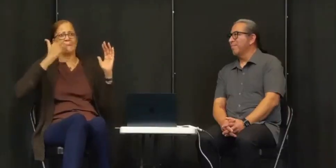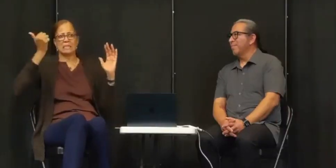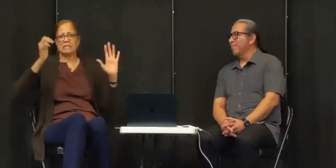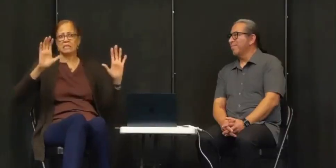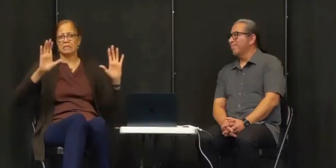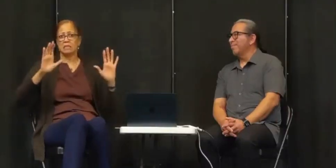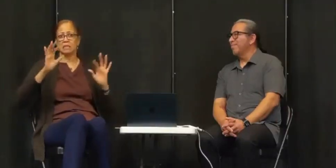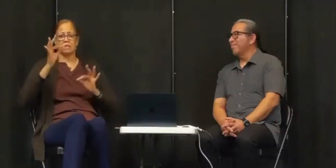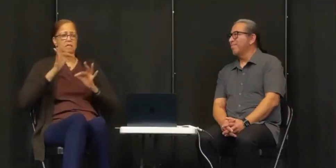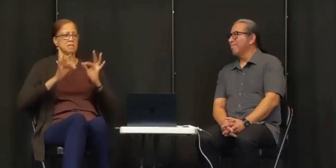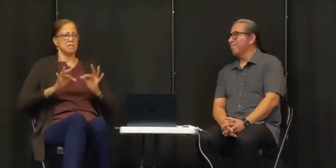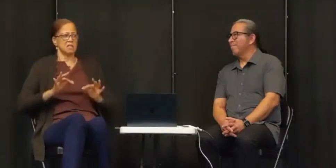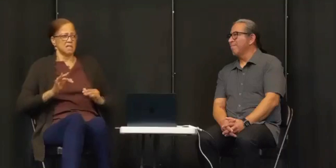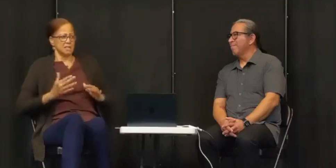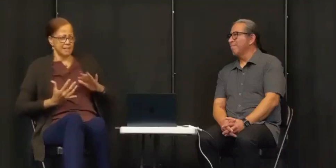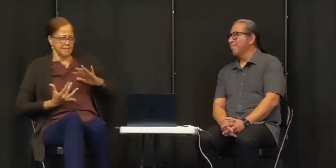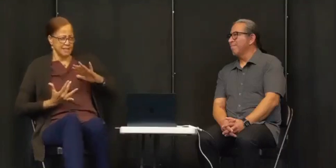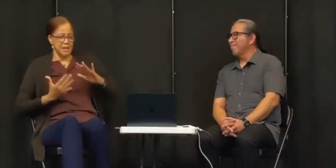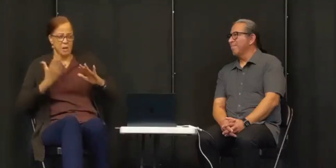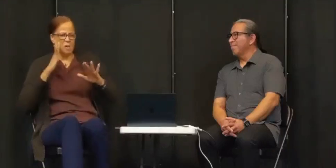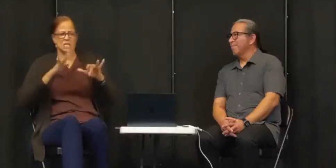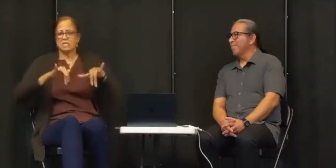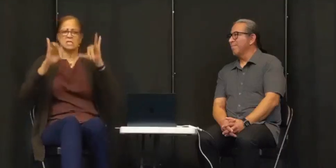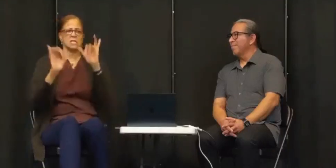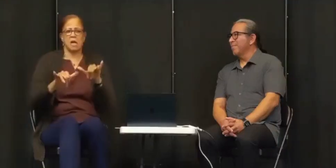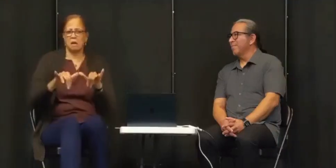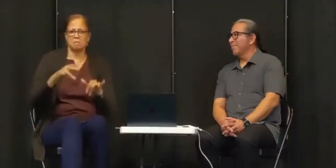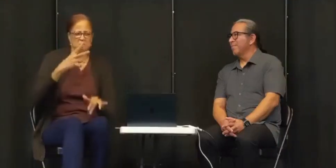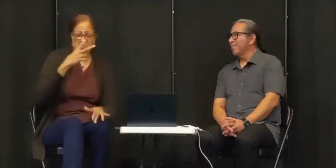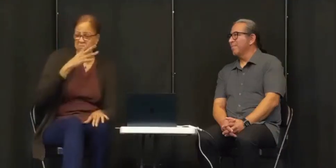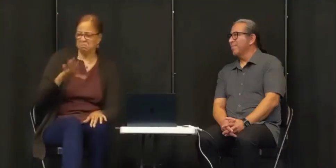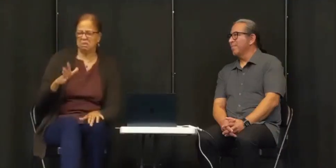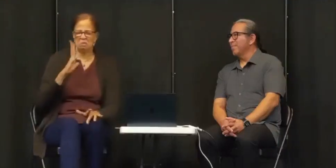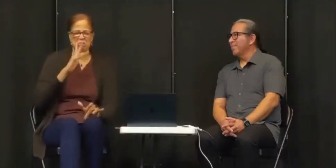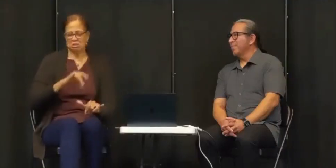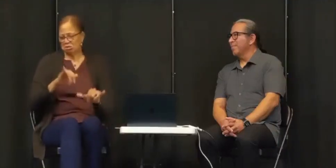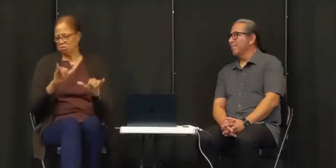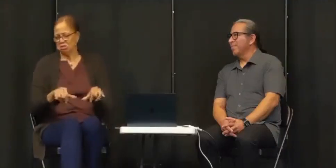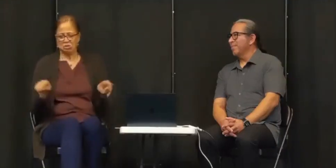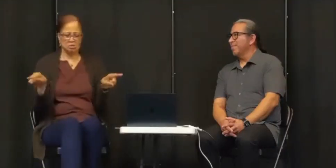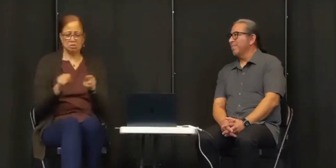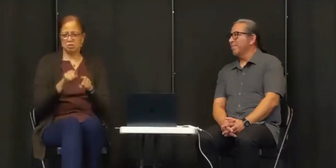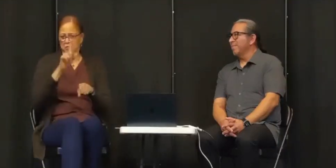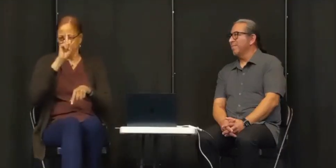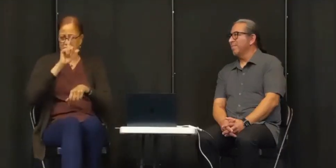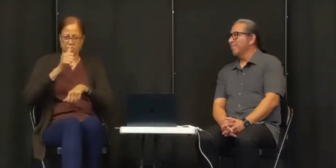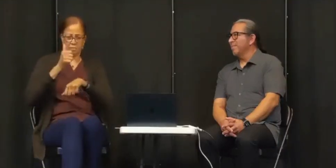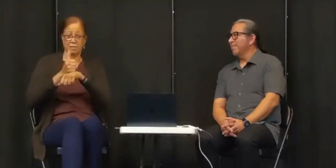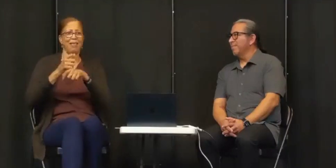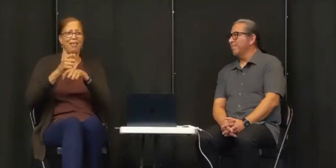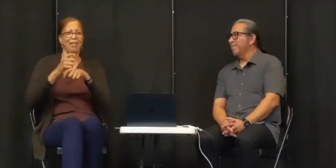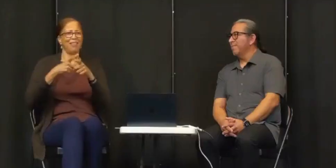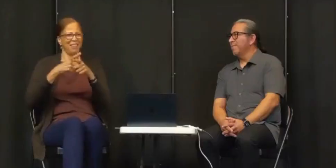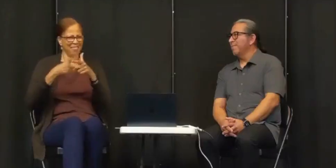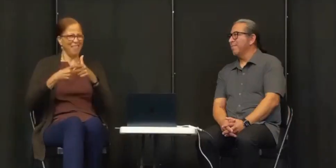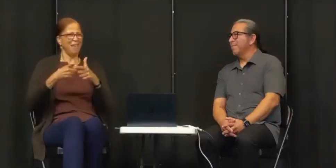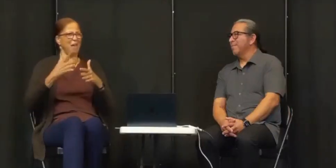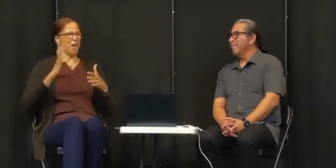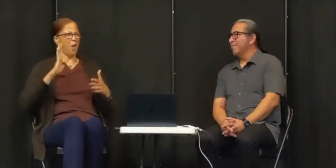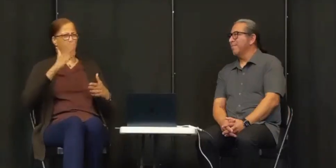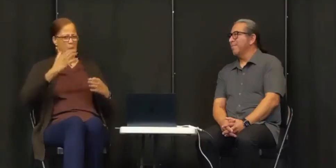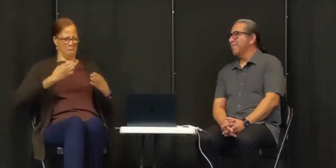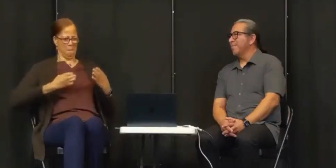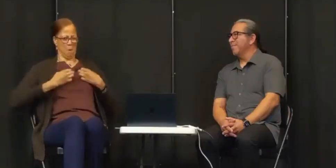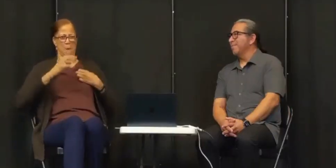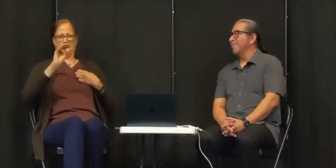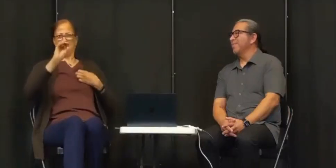they will succeed and they'll try their best, rather than showing up and knowing, oh, I'm already angry and this is just